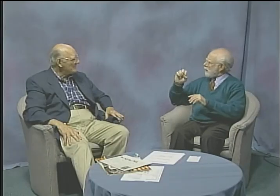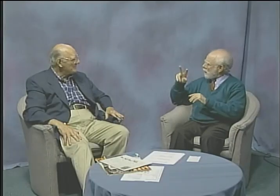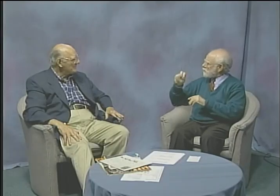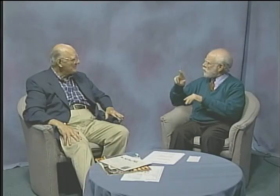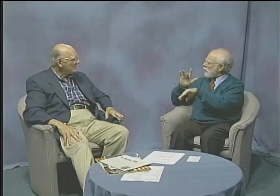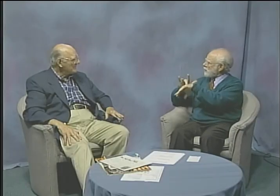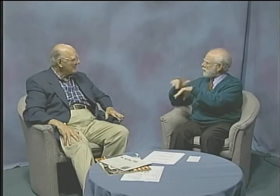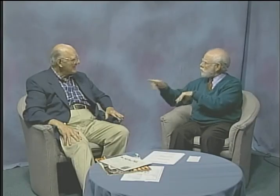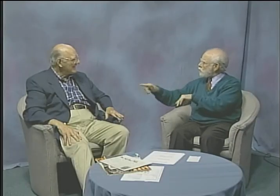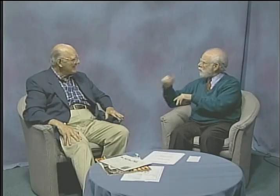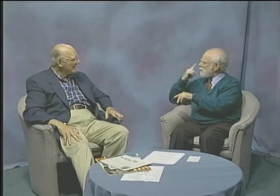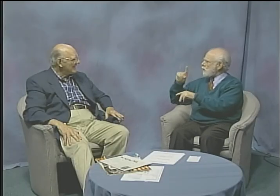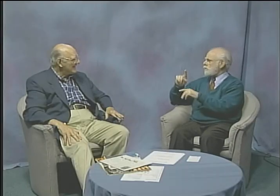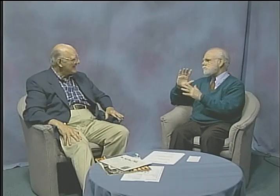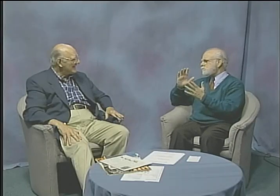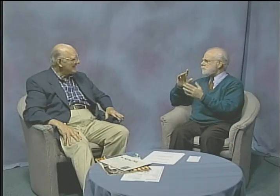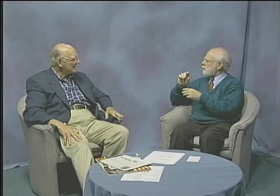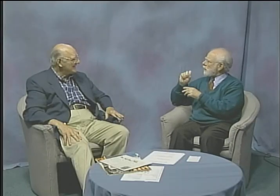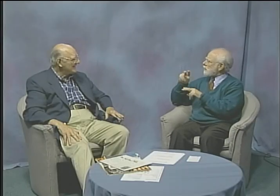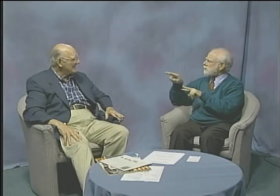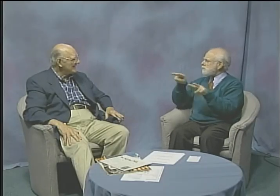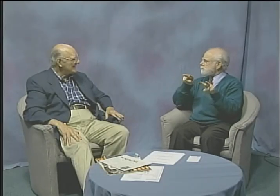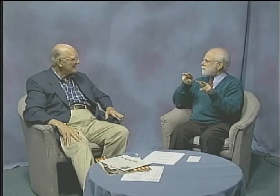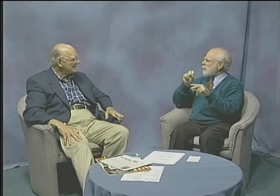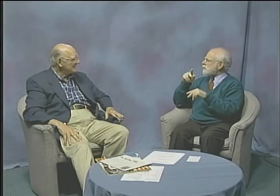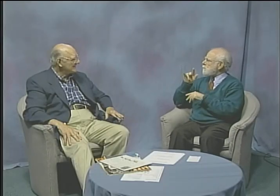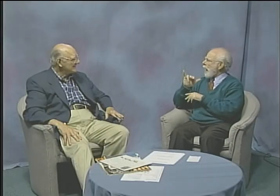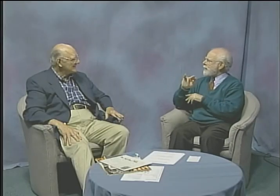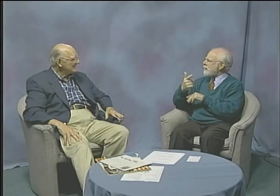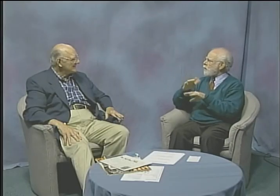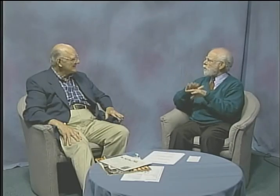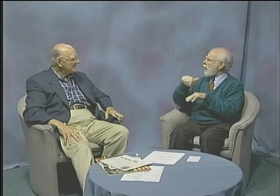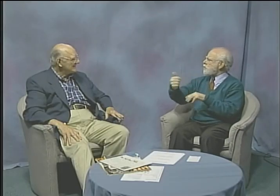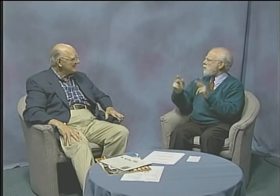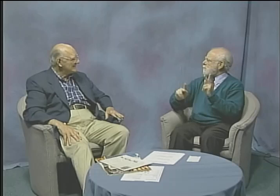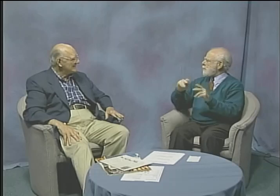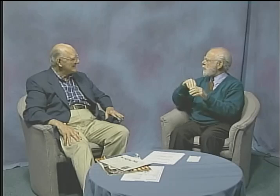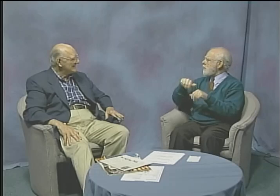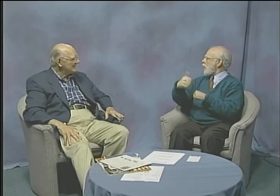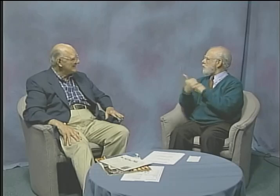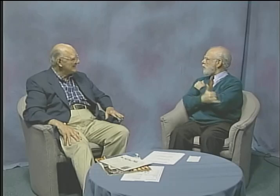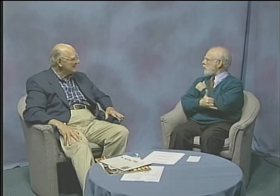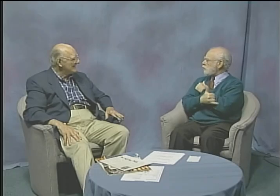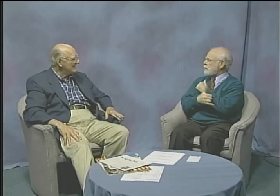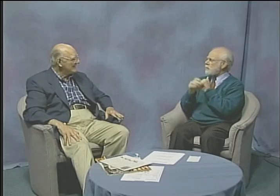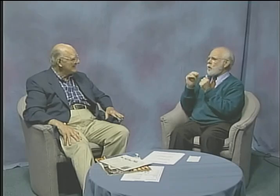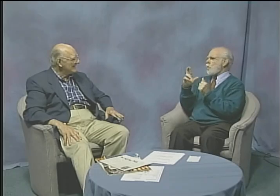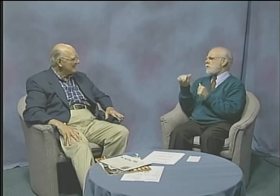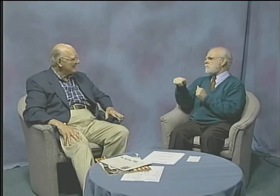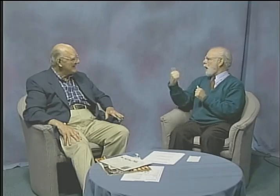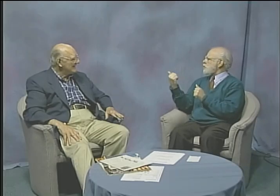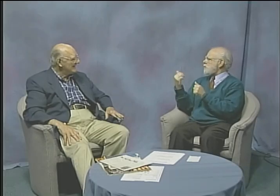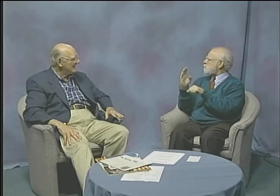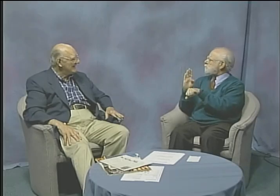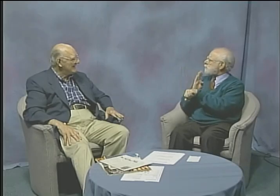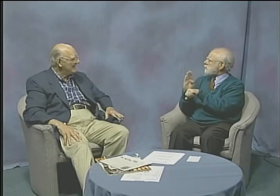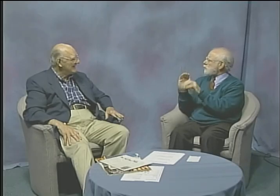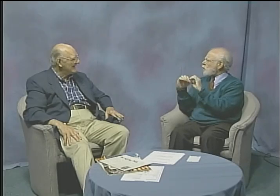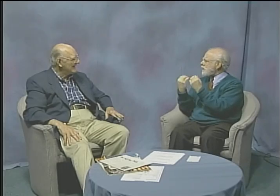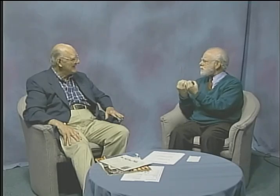I'm wondering if the CIA ever contacted you for spying on other people in other countries, or